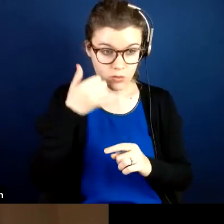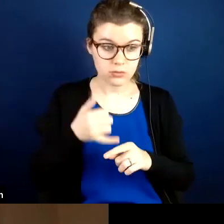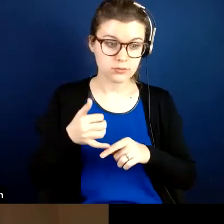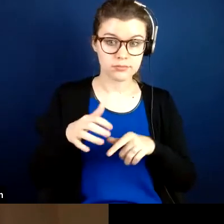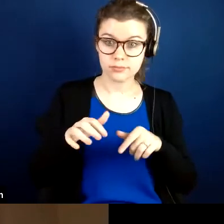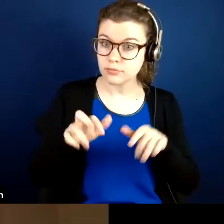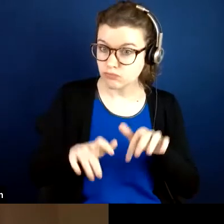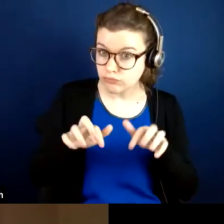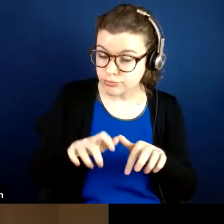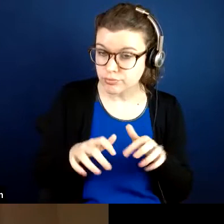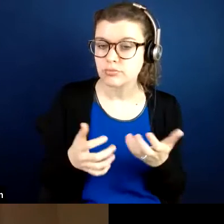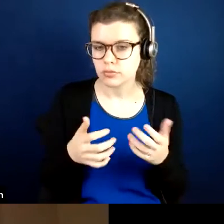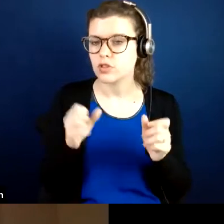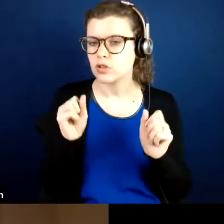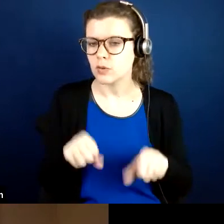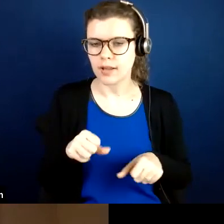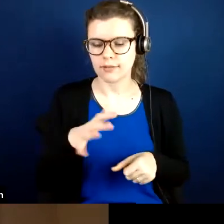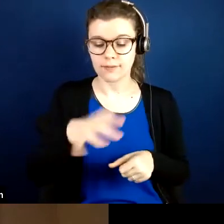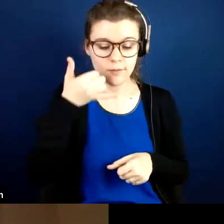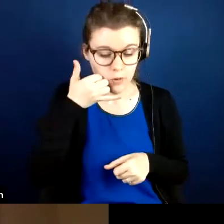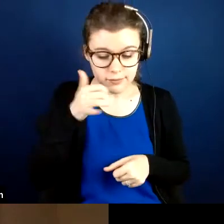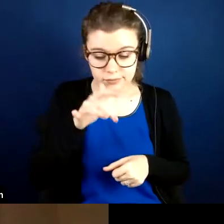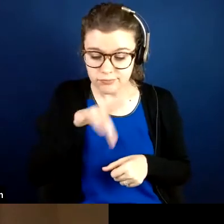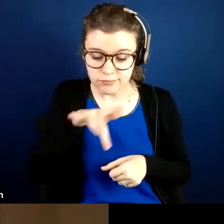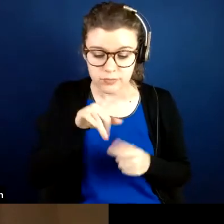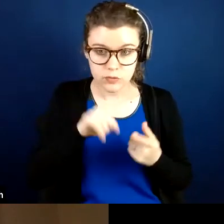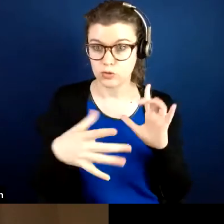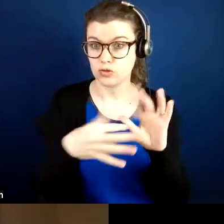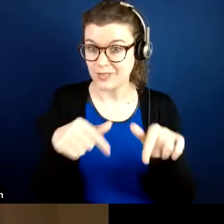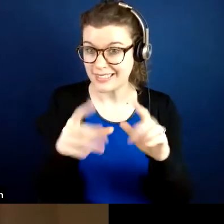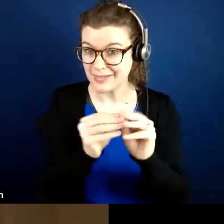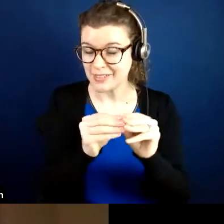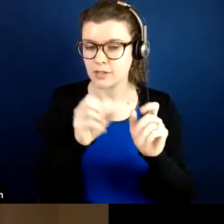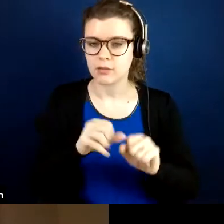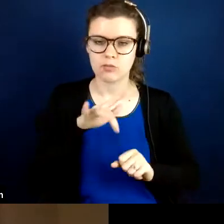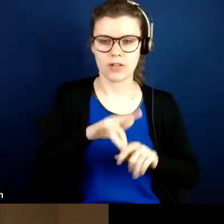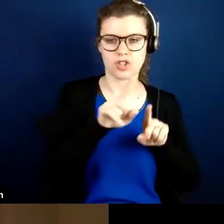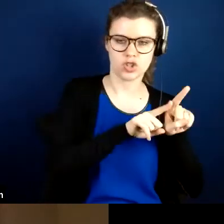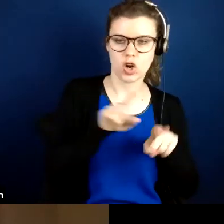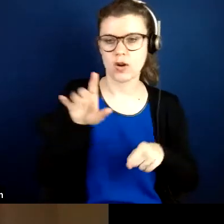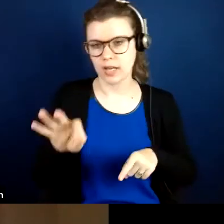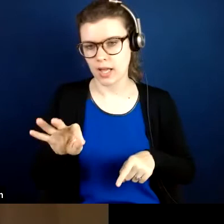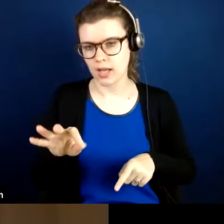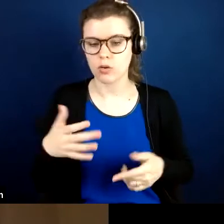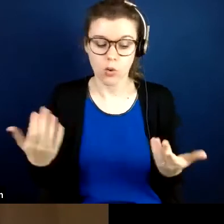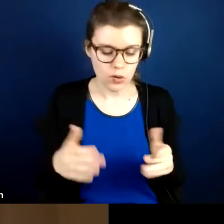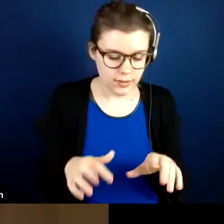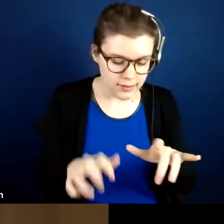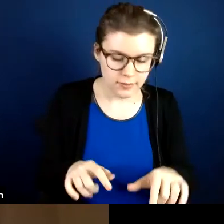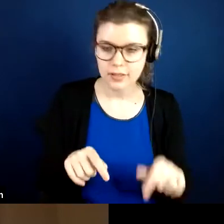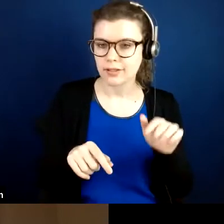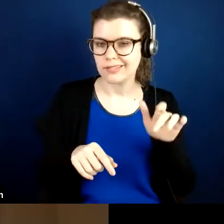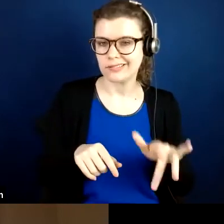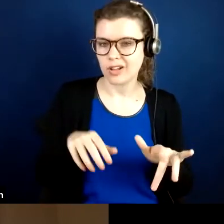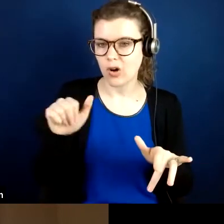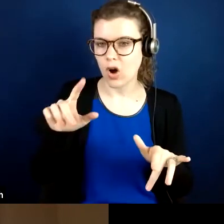you press *9 or Alt+Y on your keypad to raise your